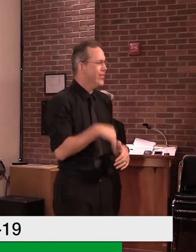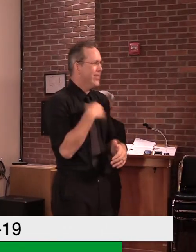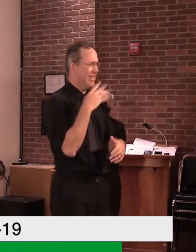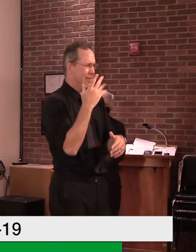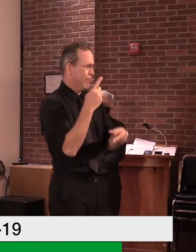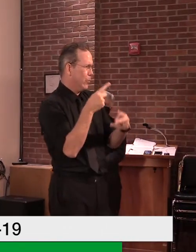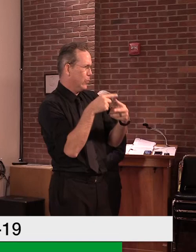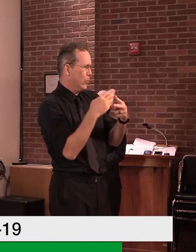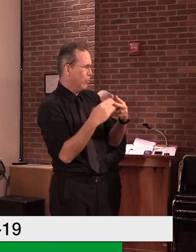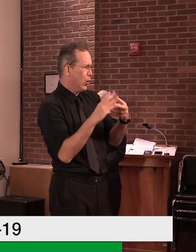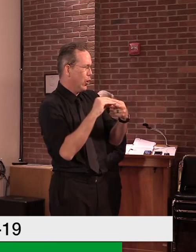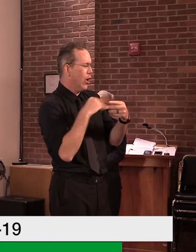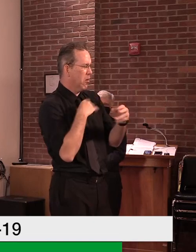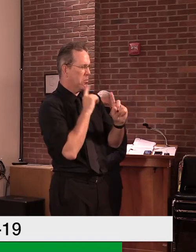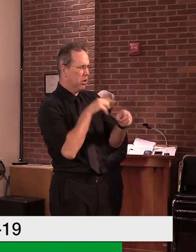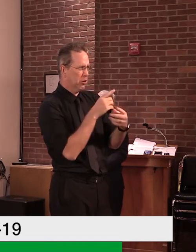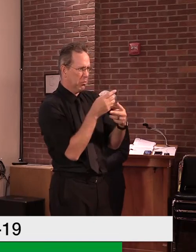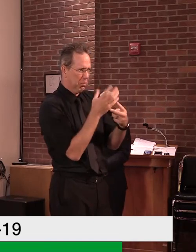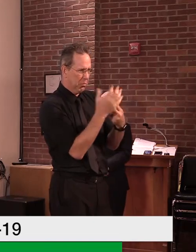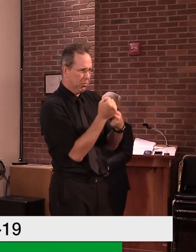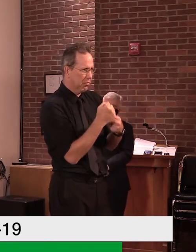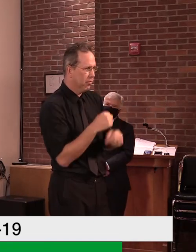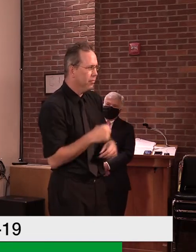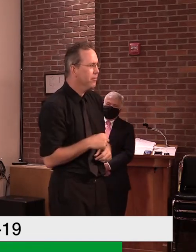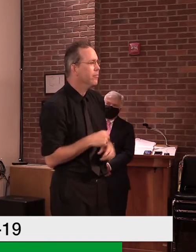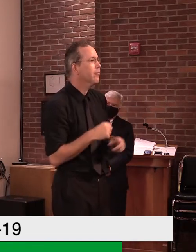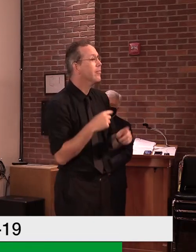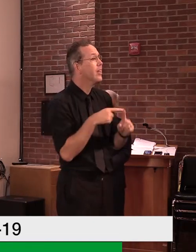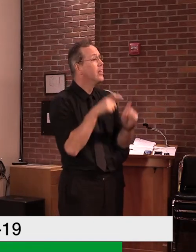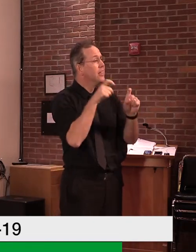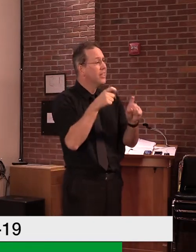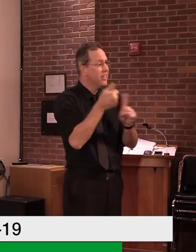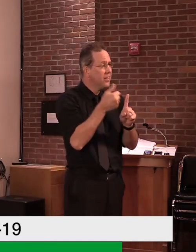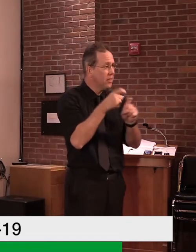clearly testing is a business for many commercial firms,